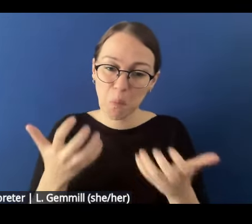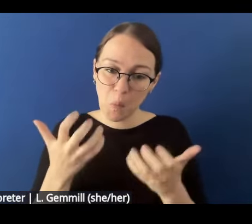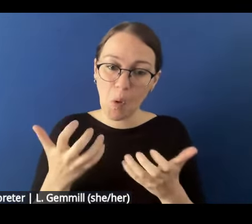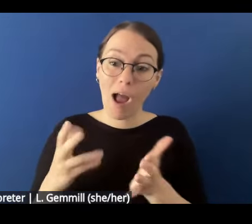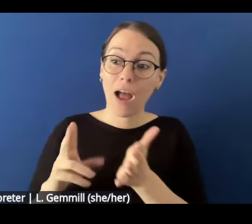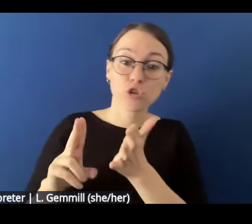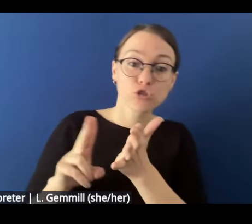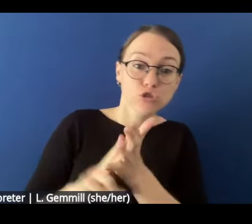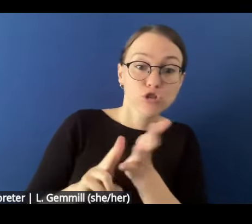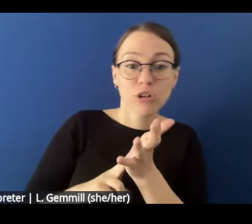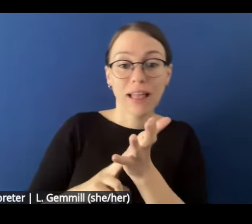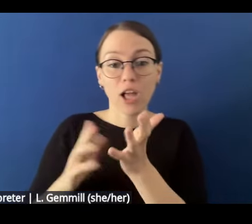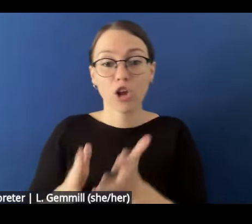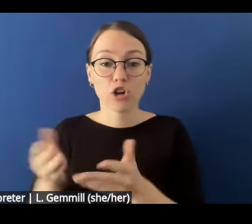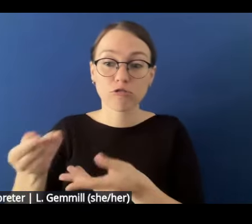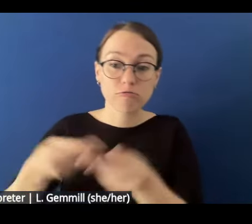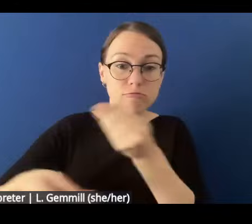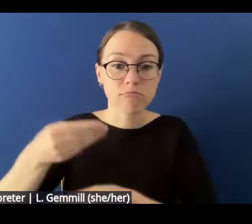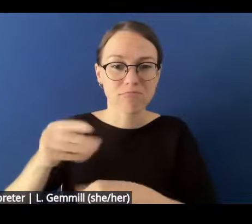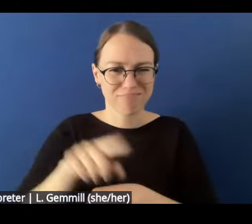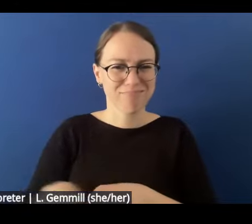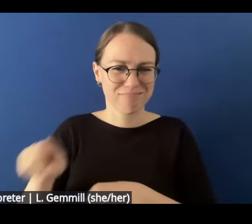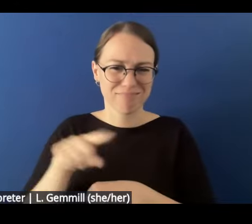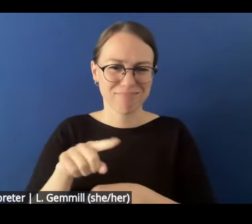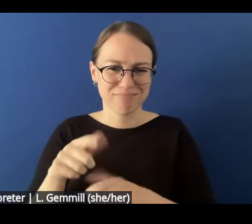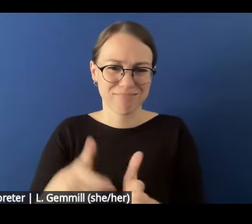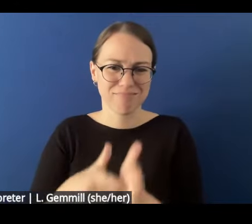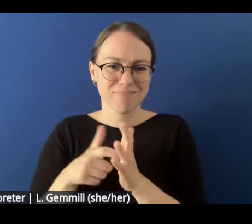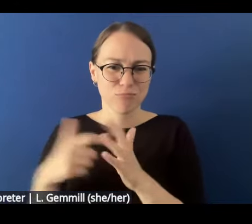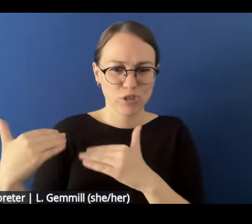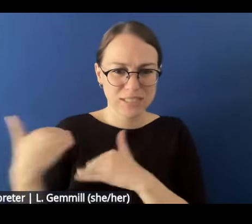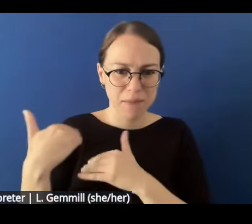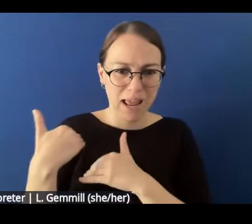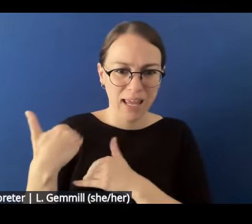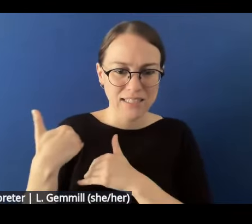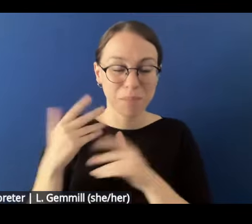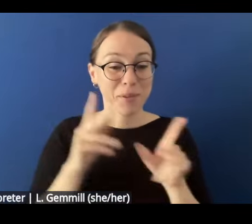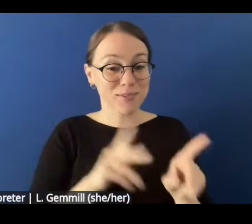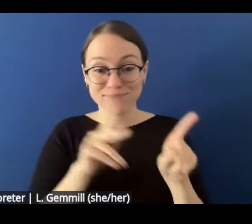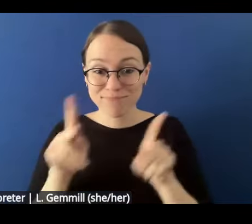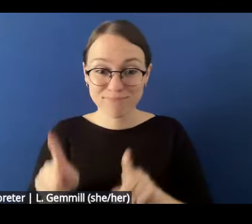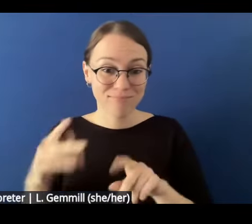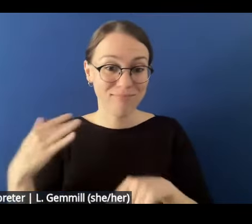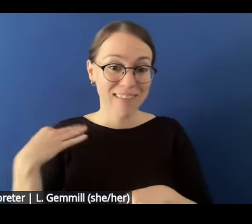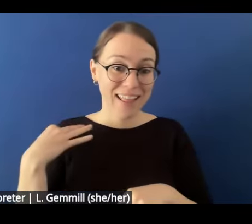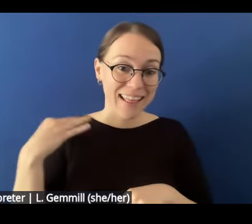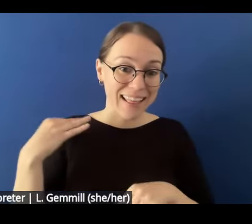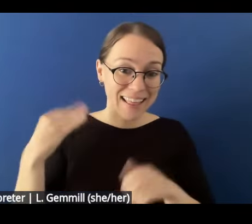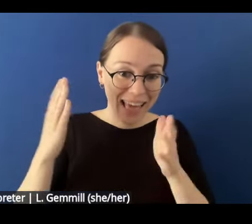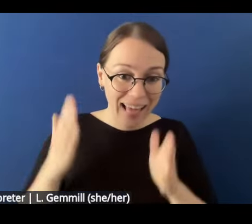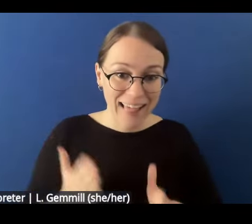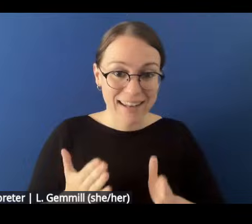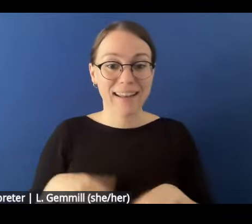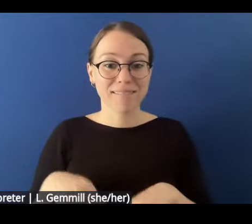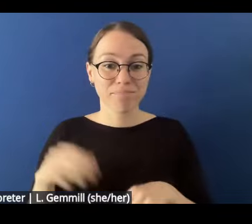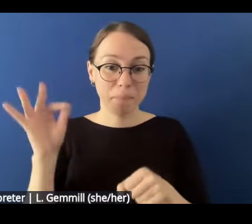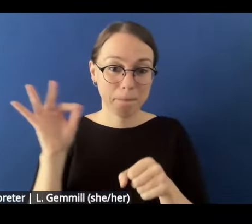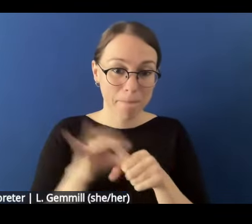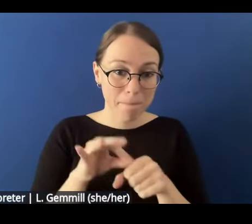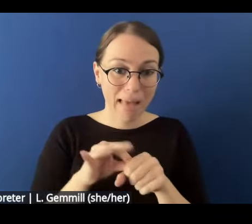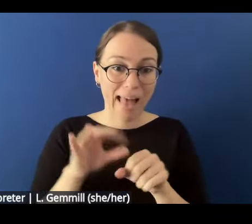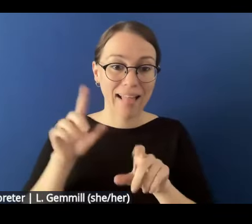circulators, but we want responsible candidates and responsible ballot question committees.